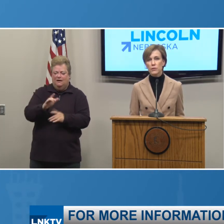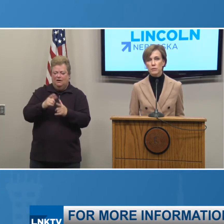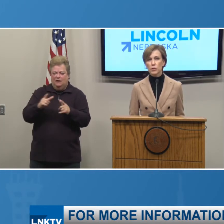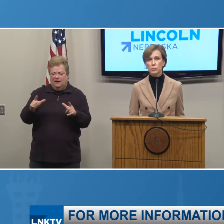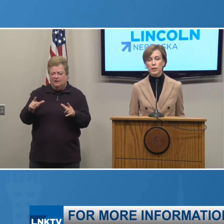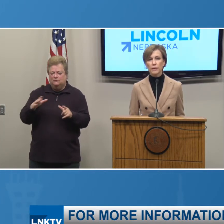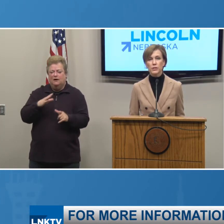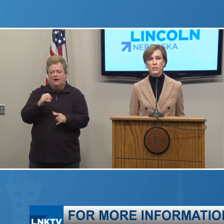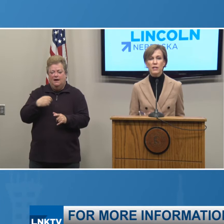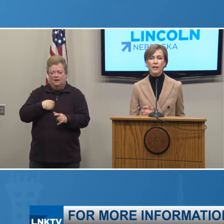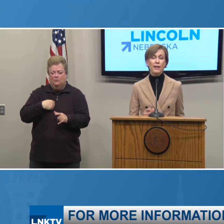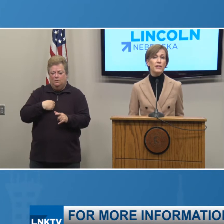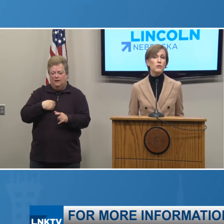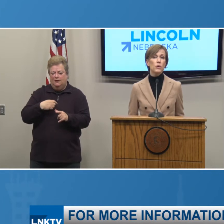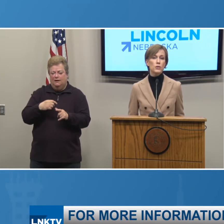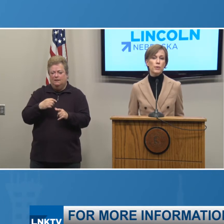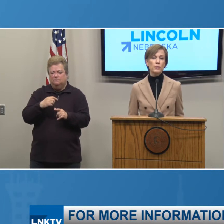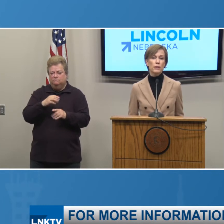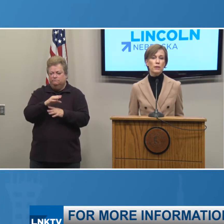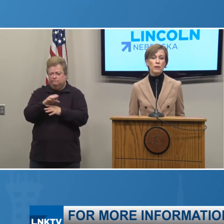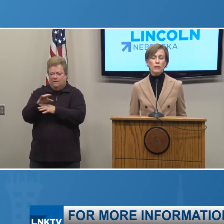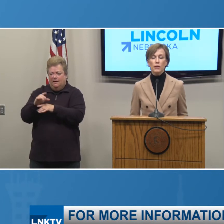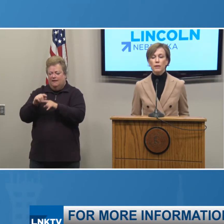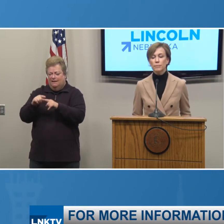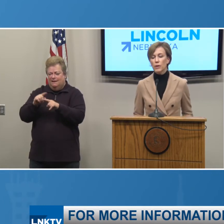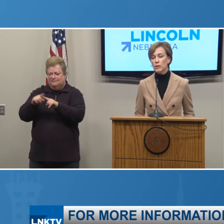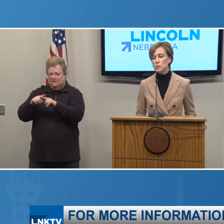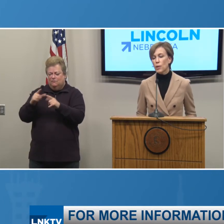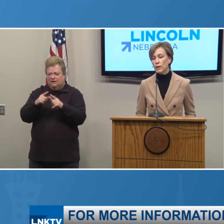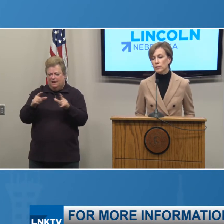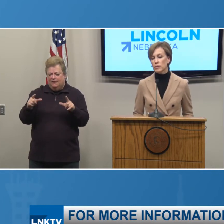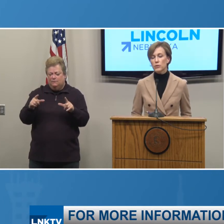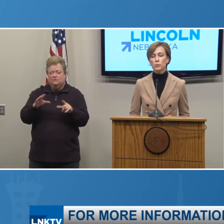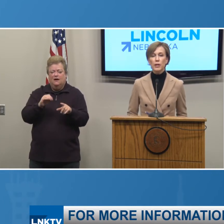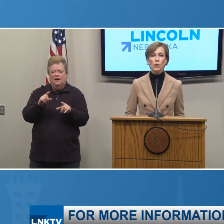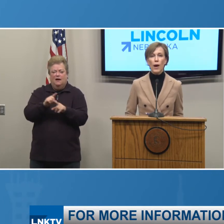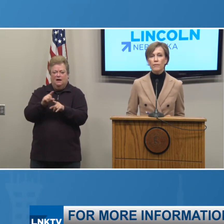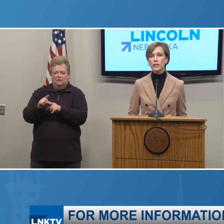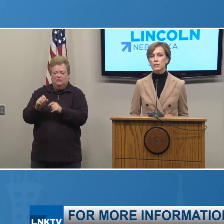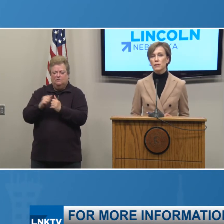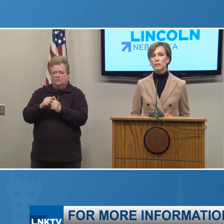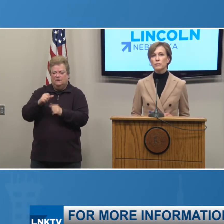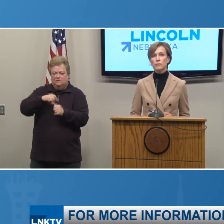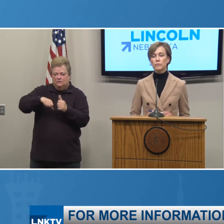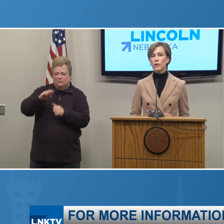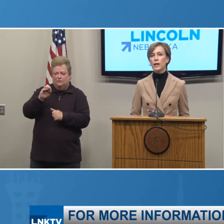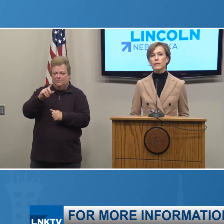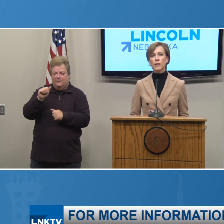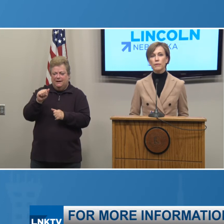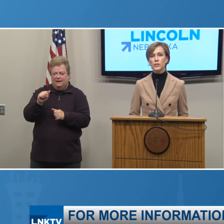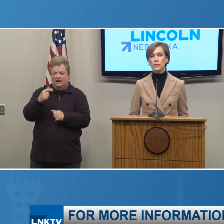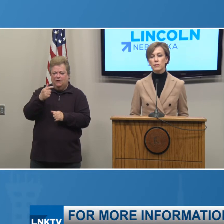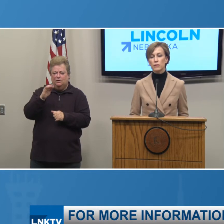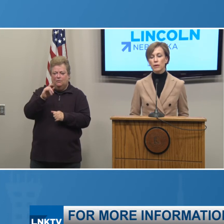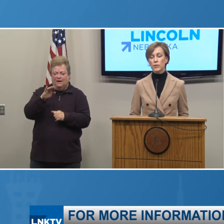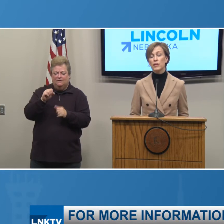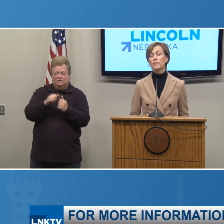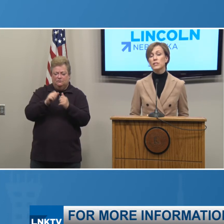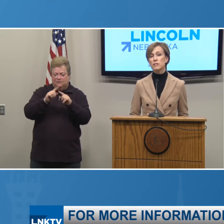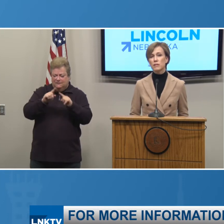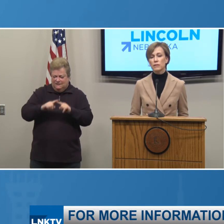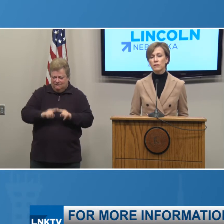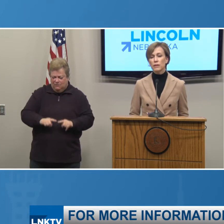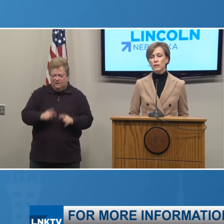those videos in multiple languages. And then, of course, we did as well social media graphics in a variety of languages